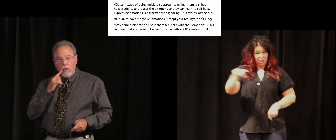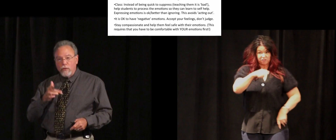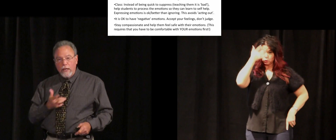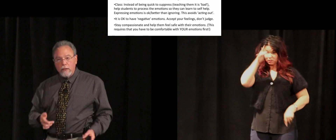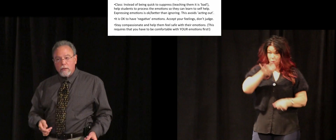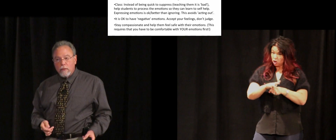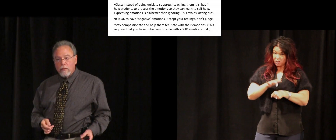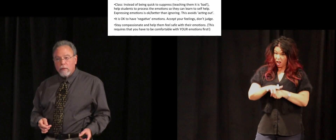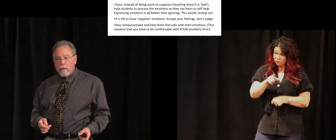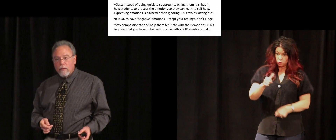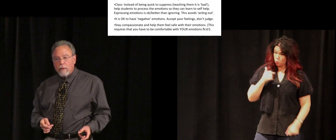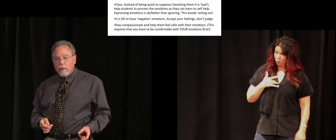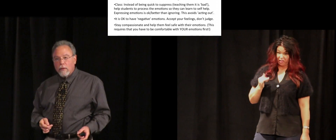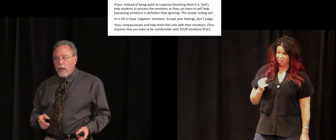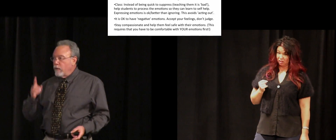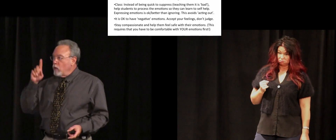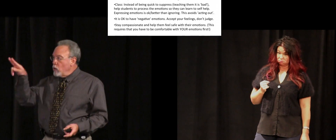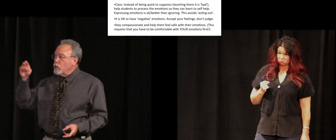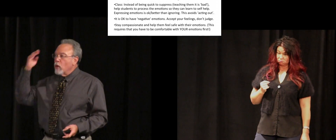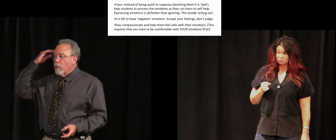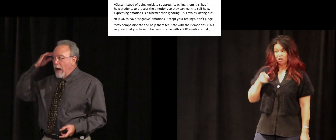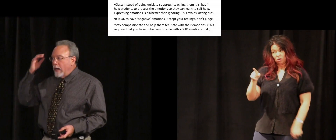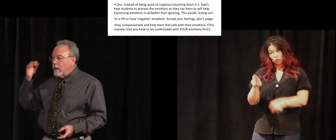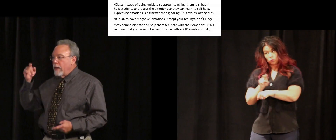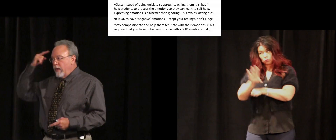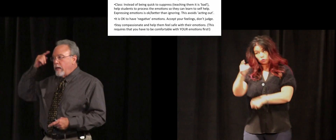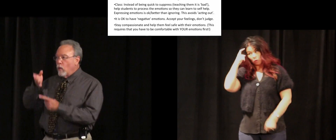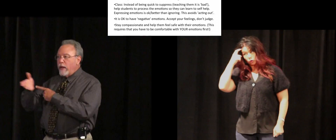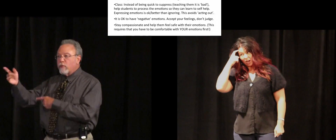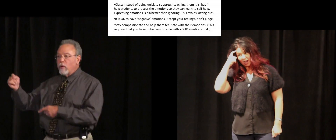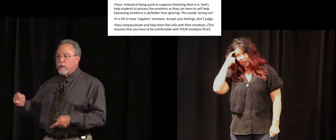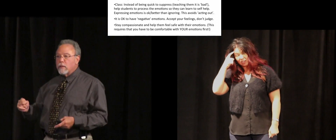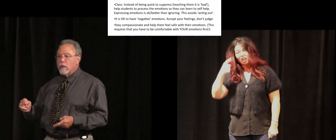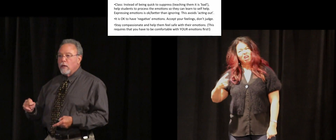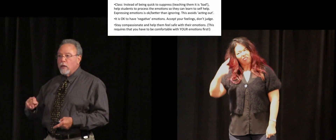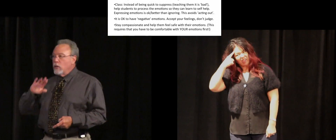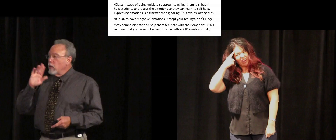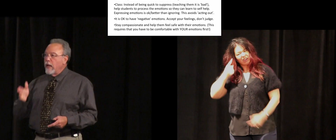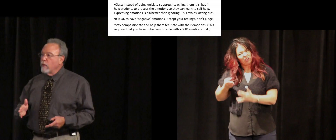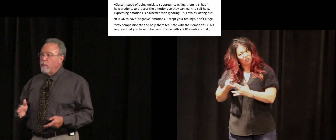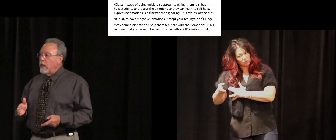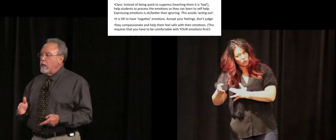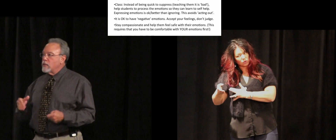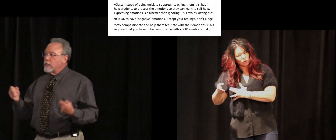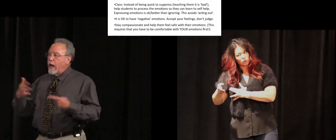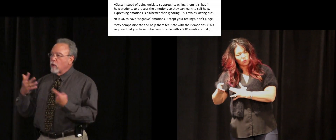So they're first soothed by their parents, and then they learn to self-soothe.